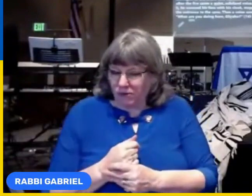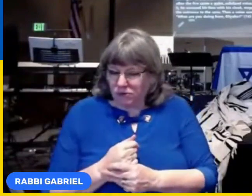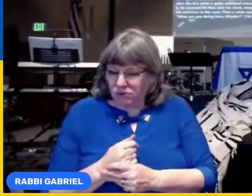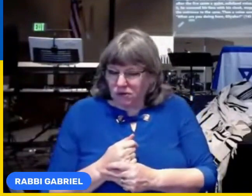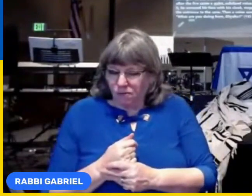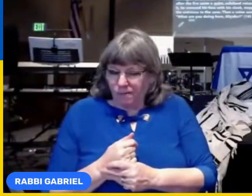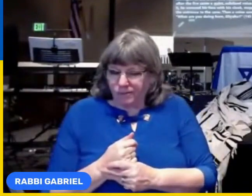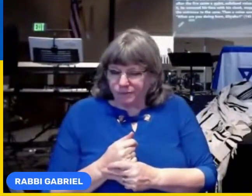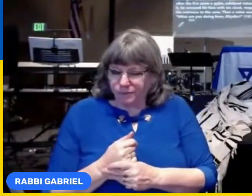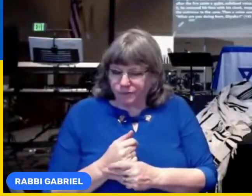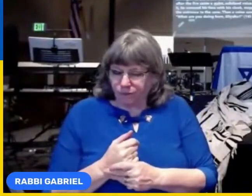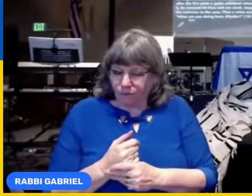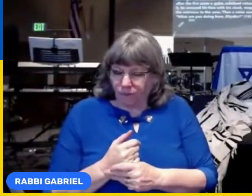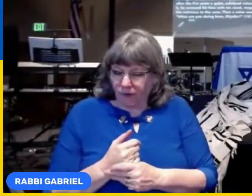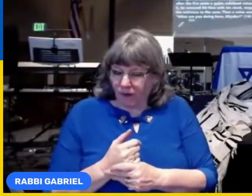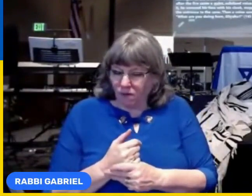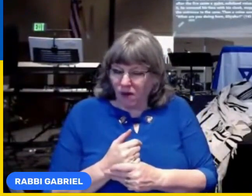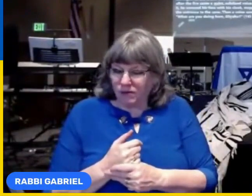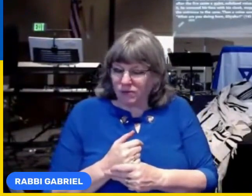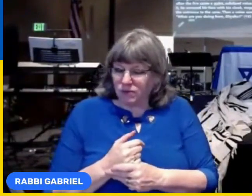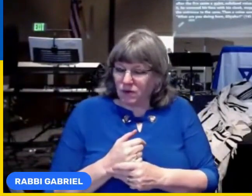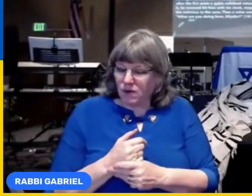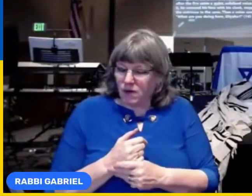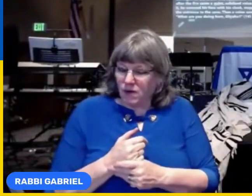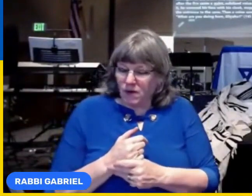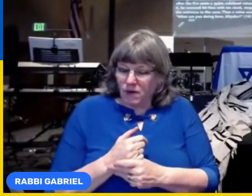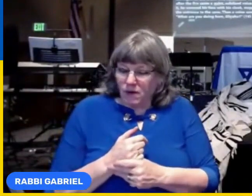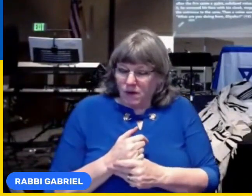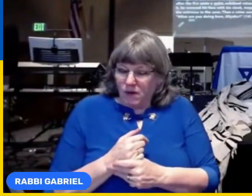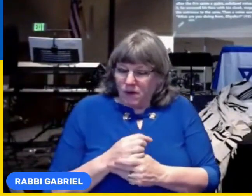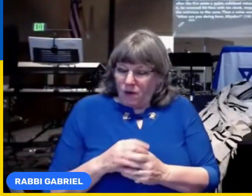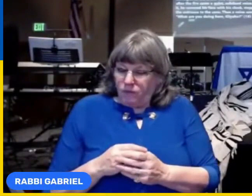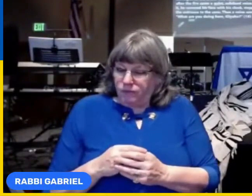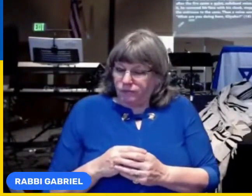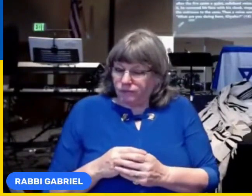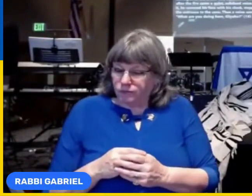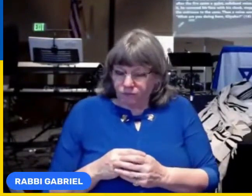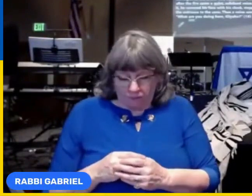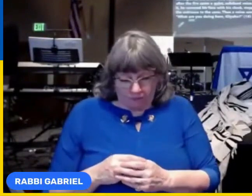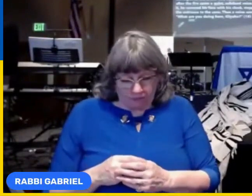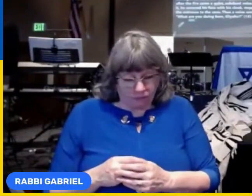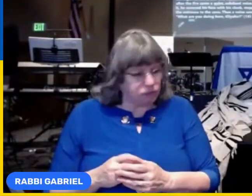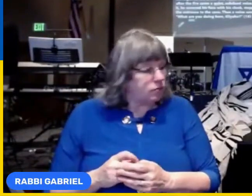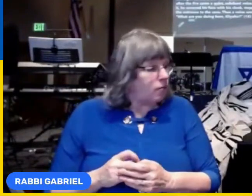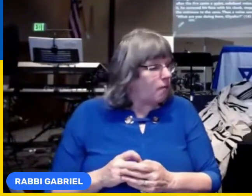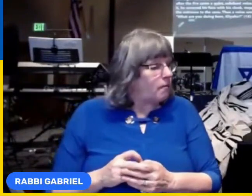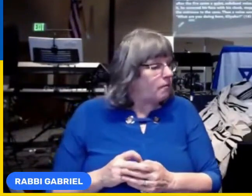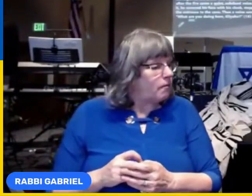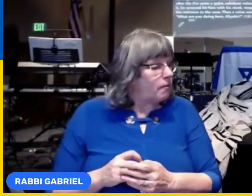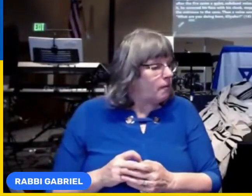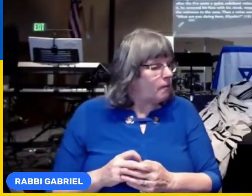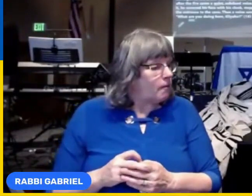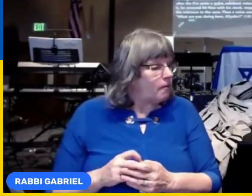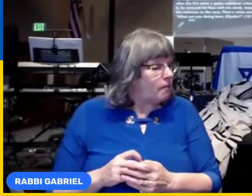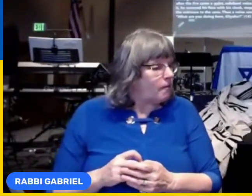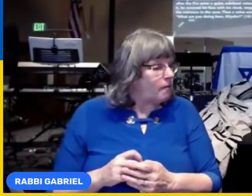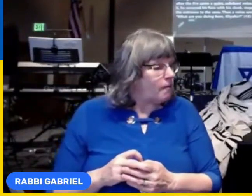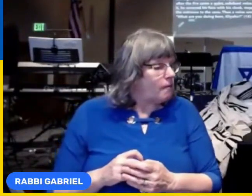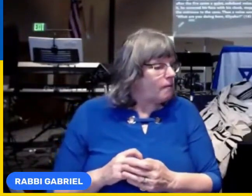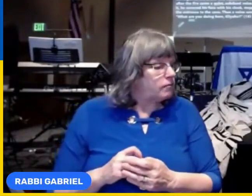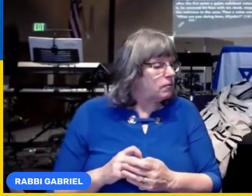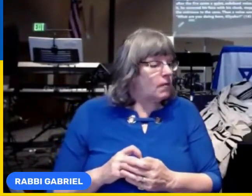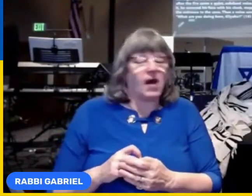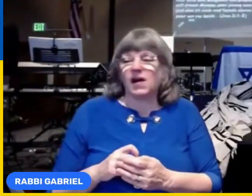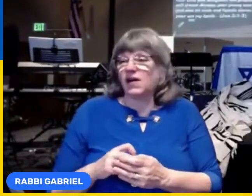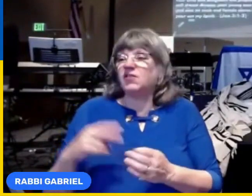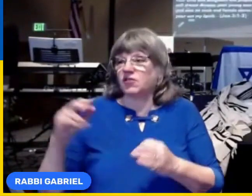We can relate to him, and he can relate to us. And to hear that voice is